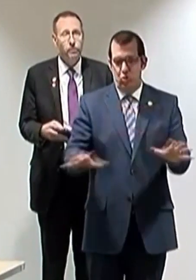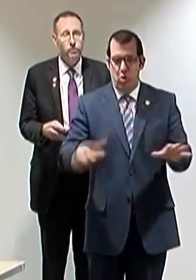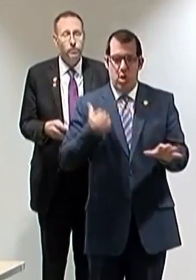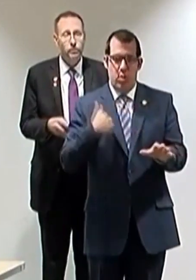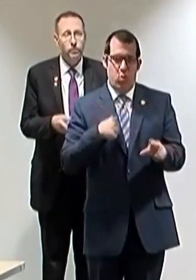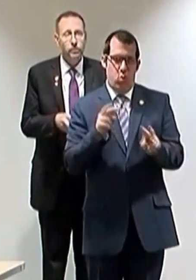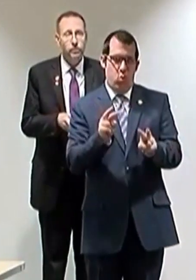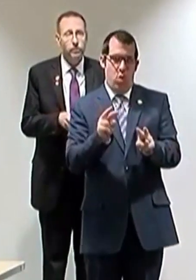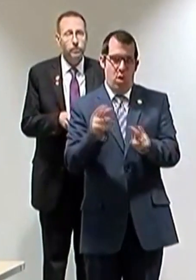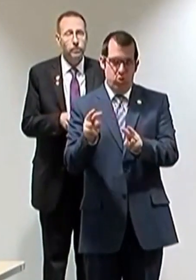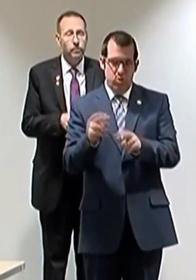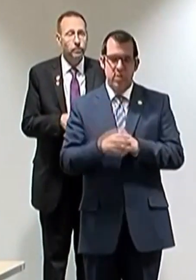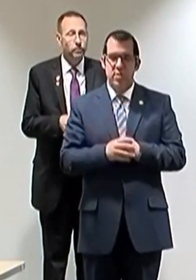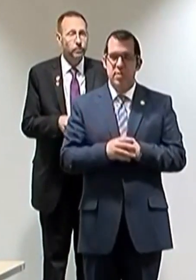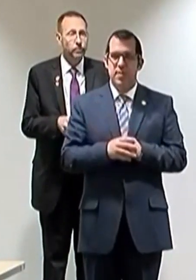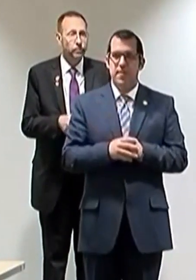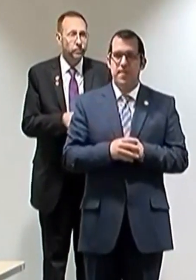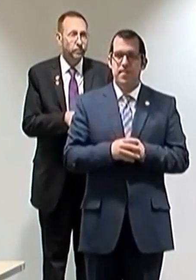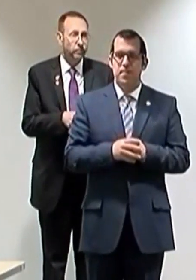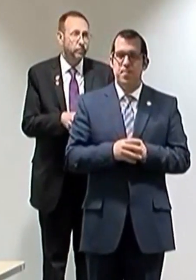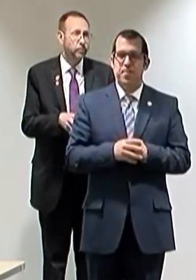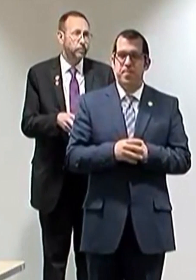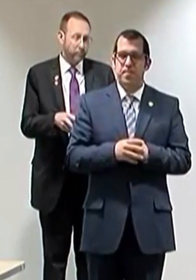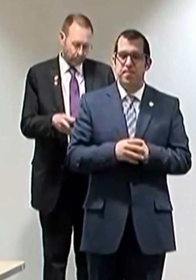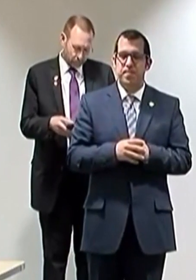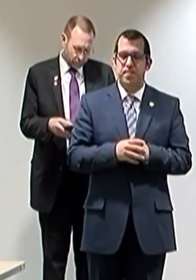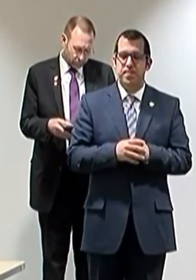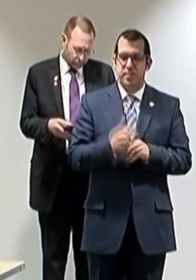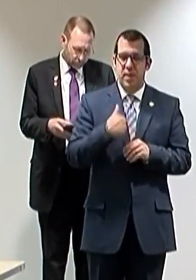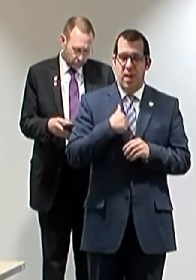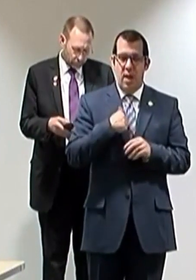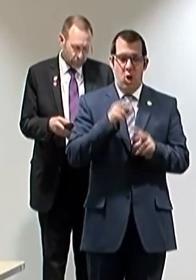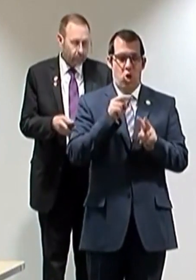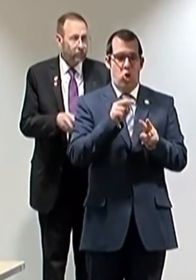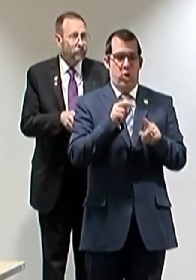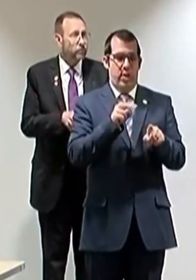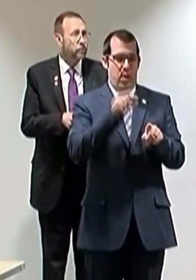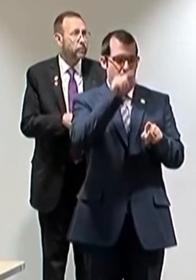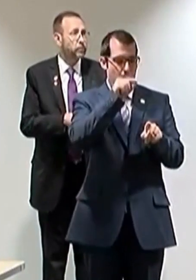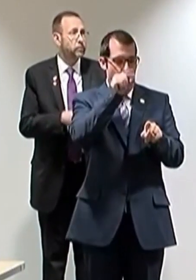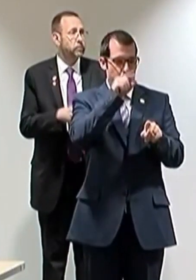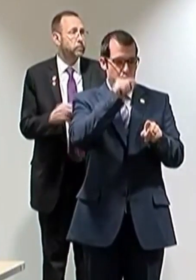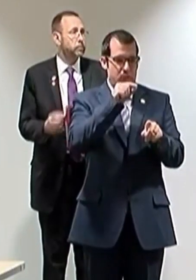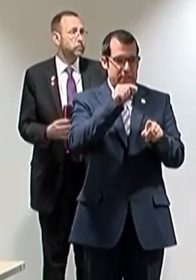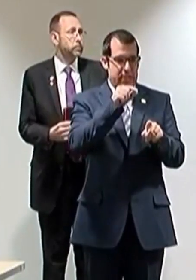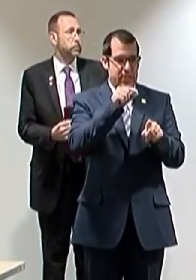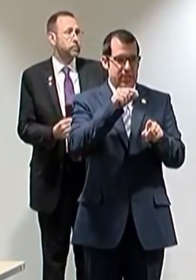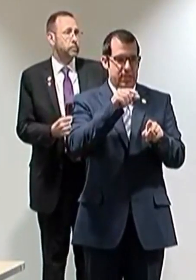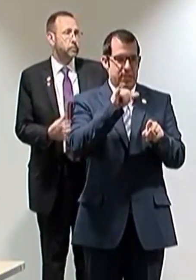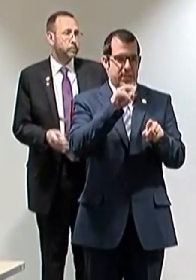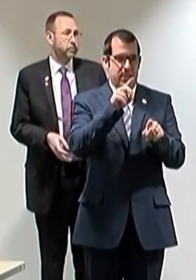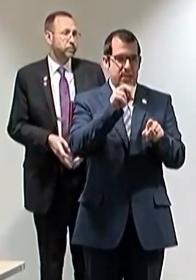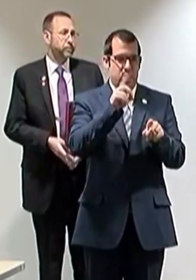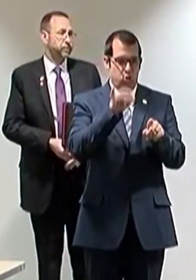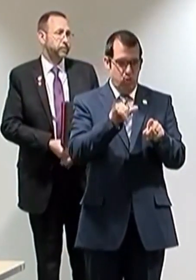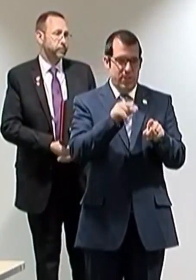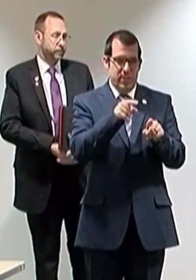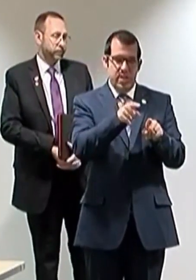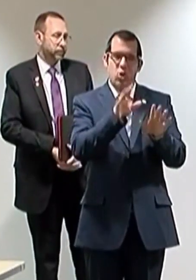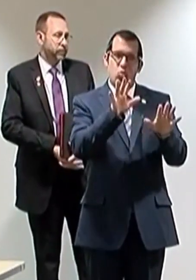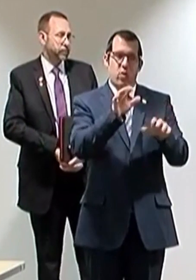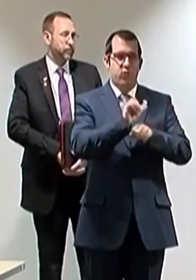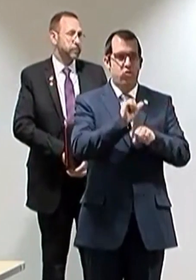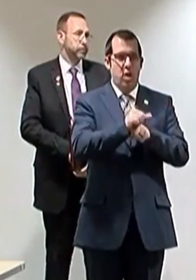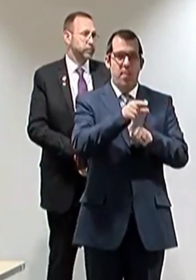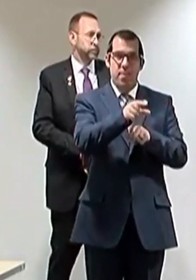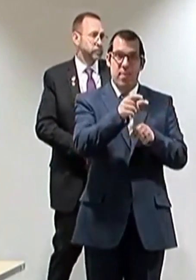watch. And I look at the poultry industry, again, is doing an incredible job. And you look at the numbers that they have